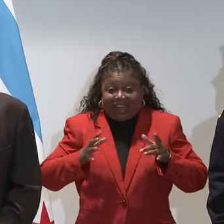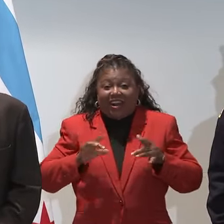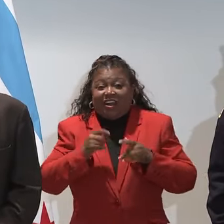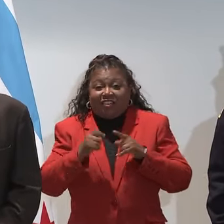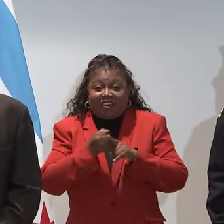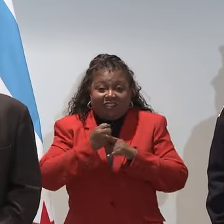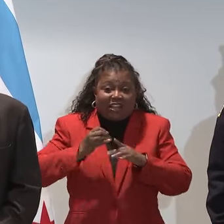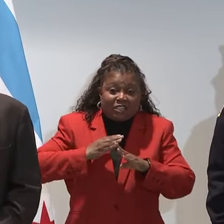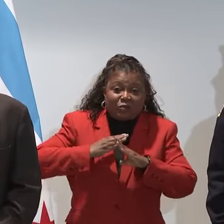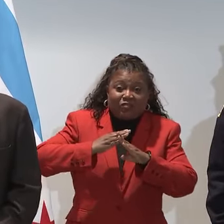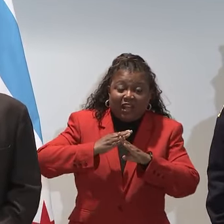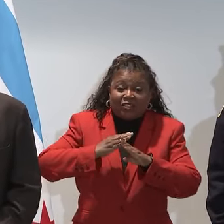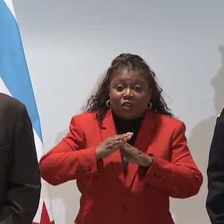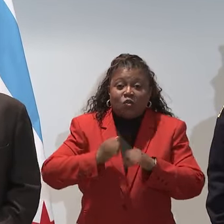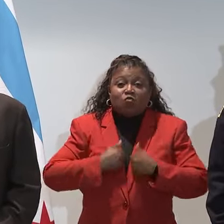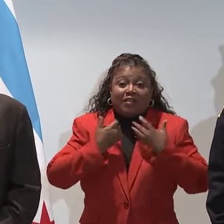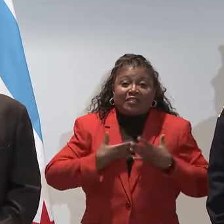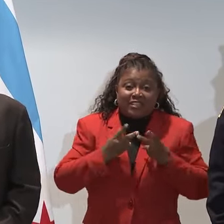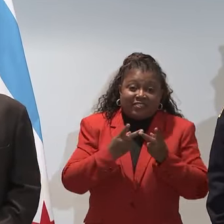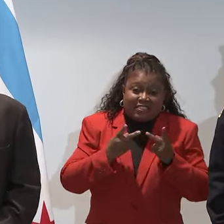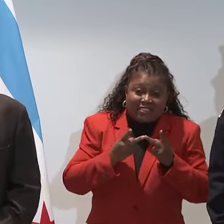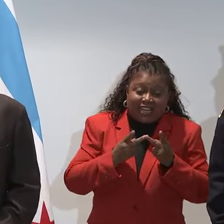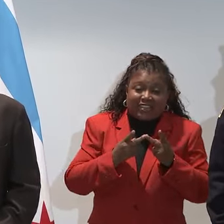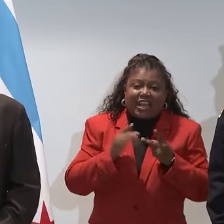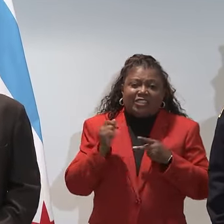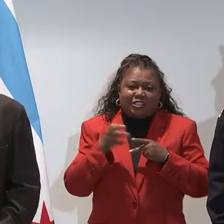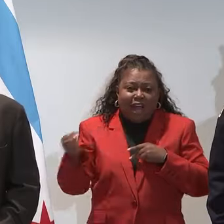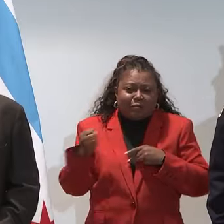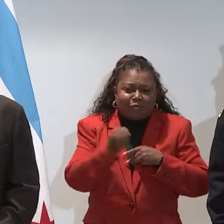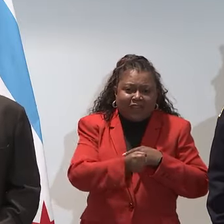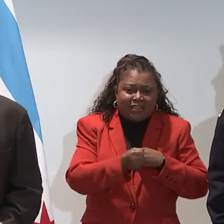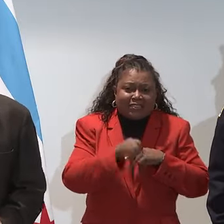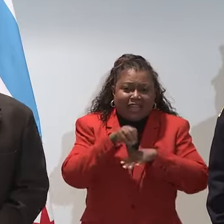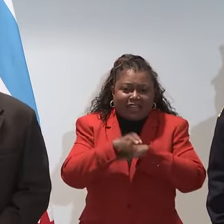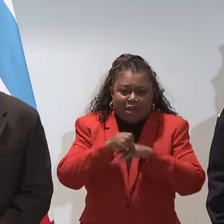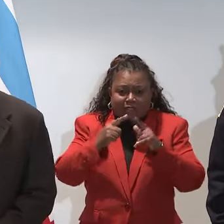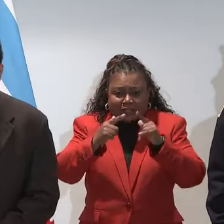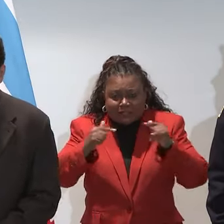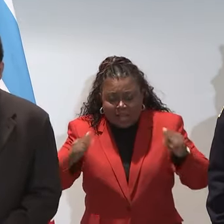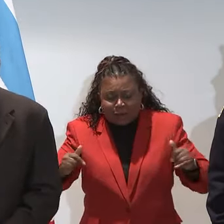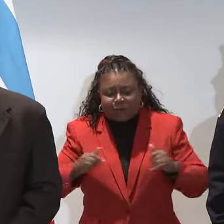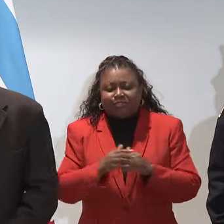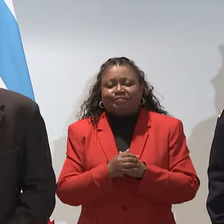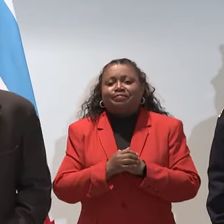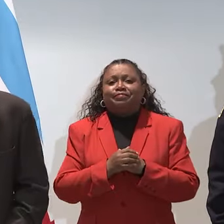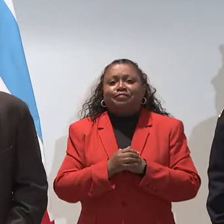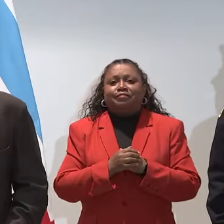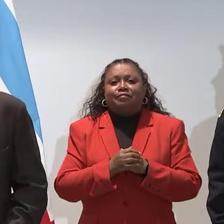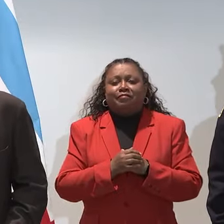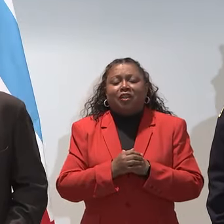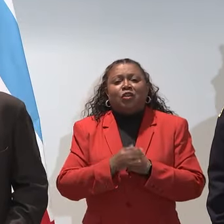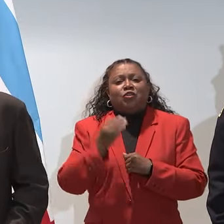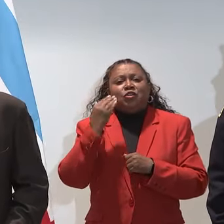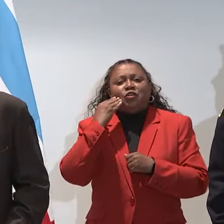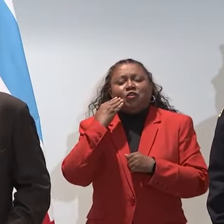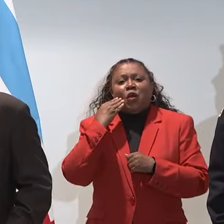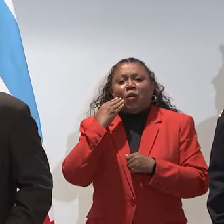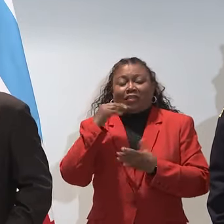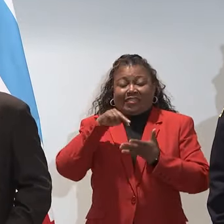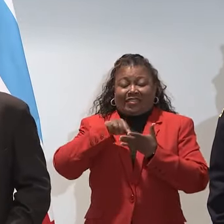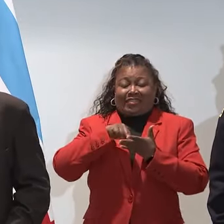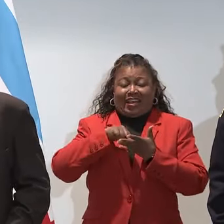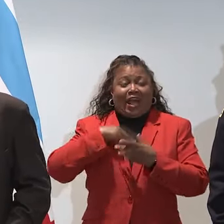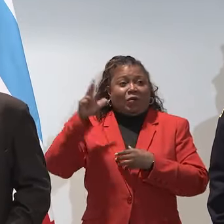like violence prevention, residential facilities, job placement, counseling, et cetera, et cetera. You know, standing, I